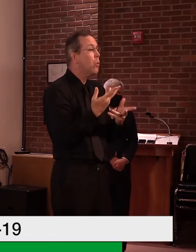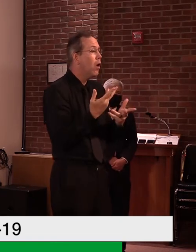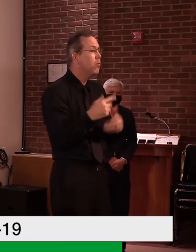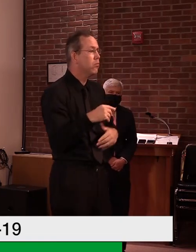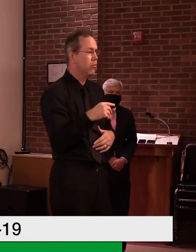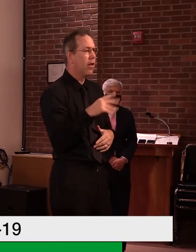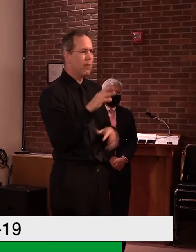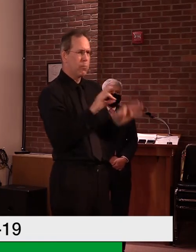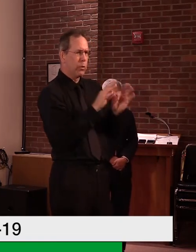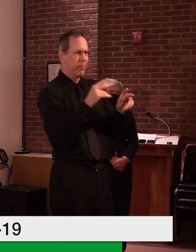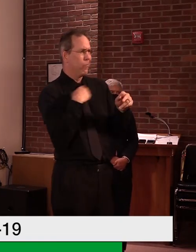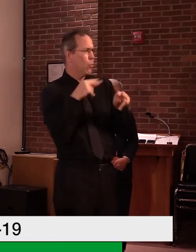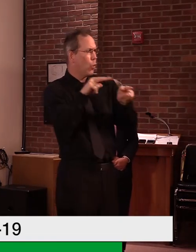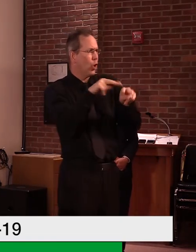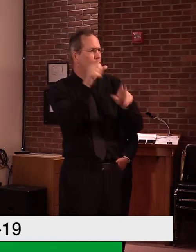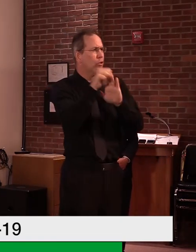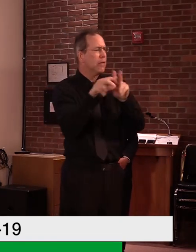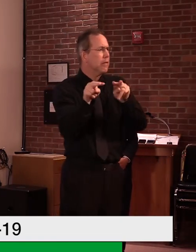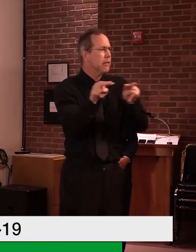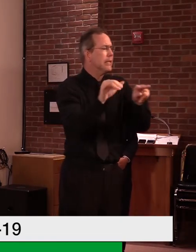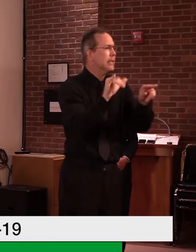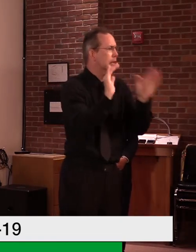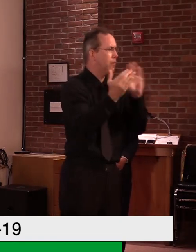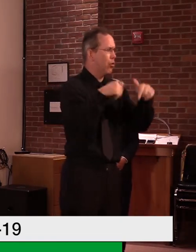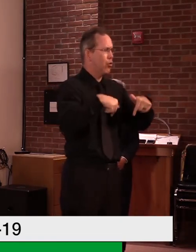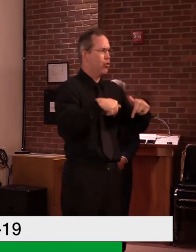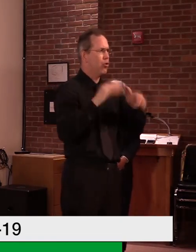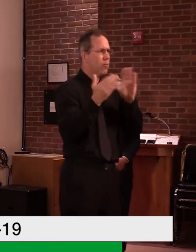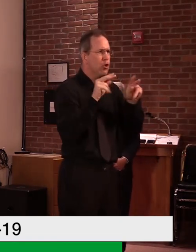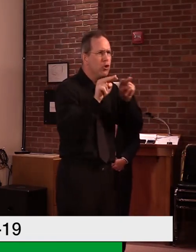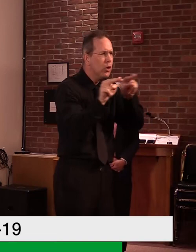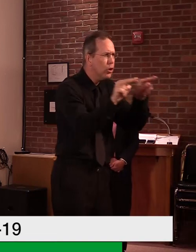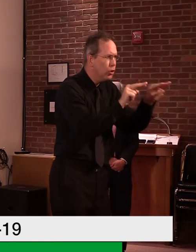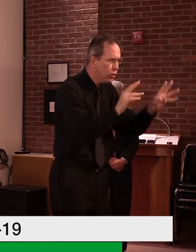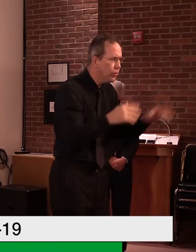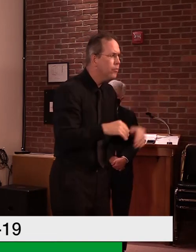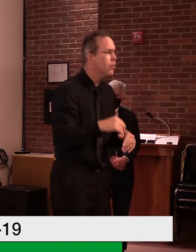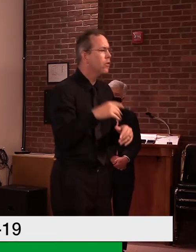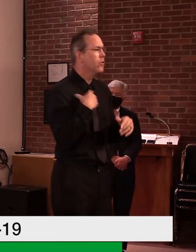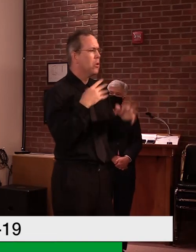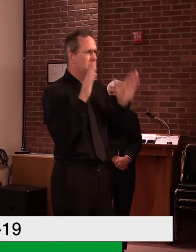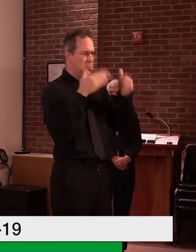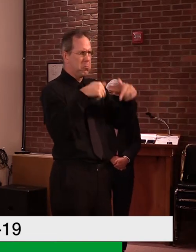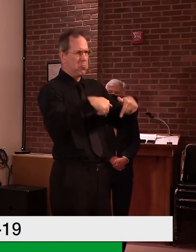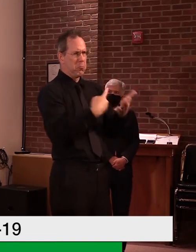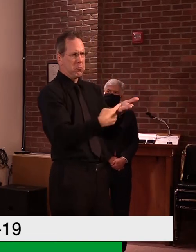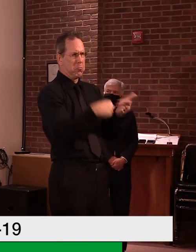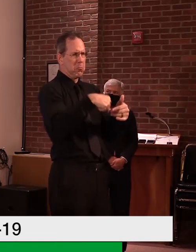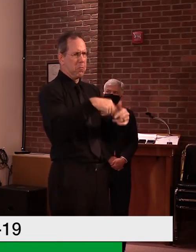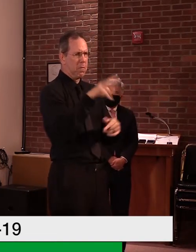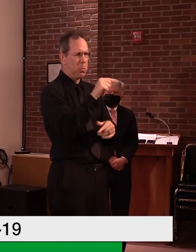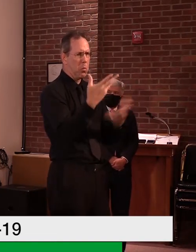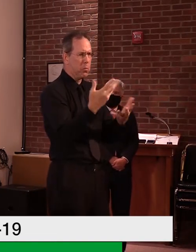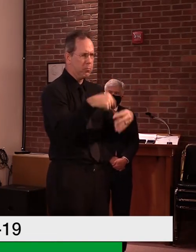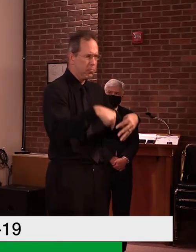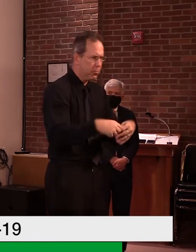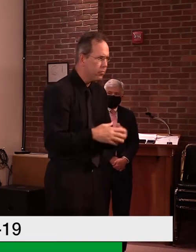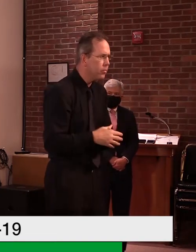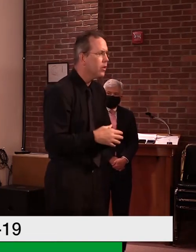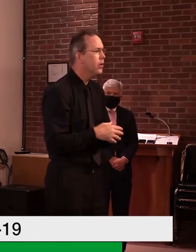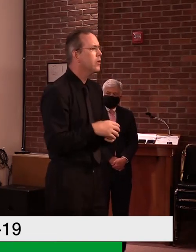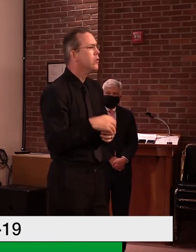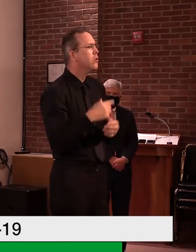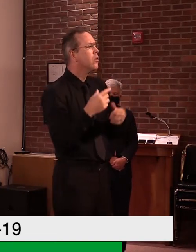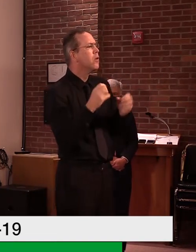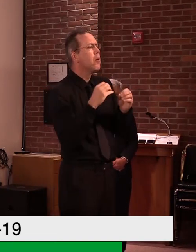Vermont. Turning to our own data in Vermont, we have seen our case growth hold steady this week with